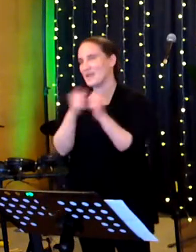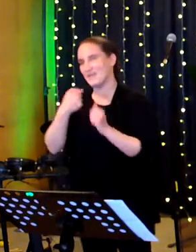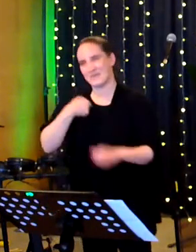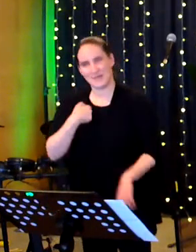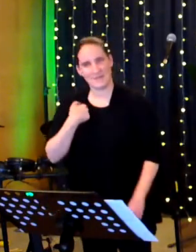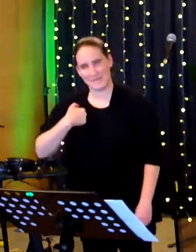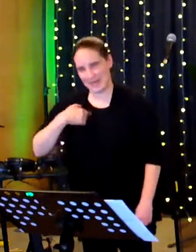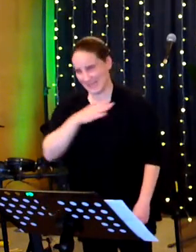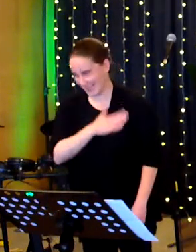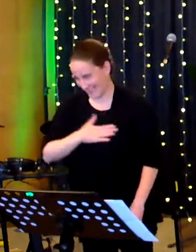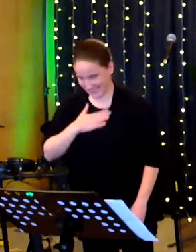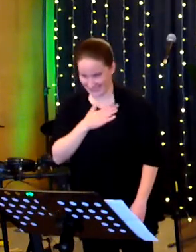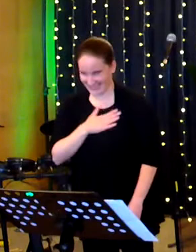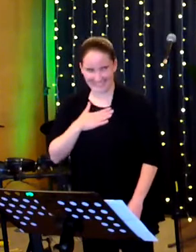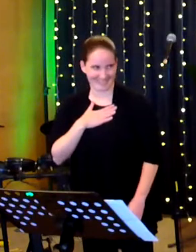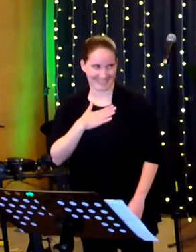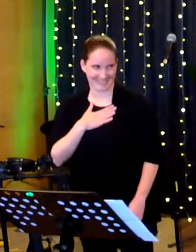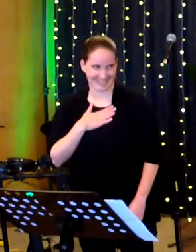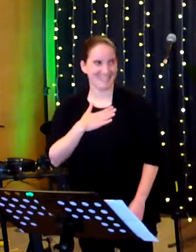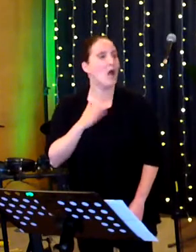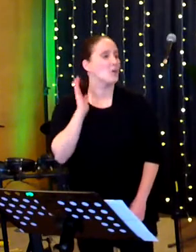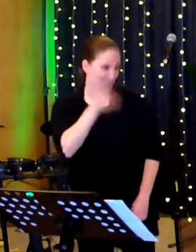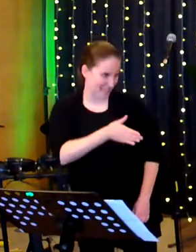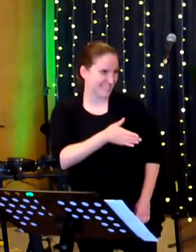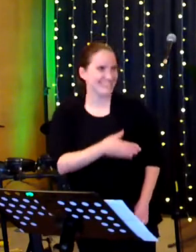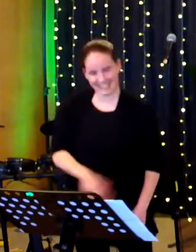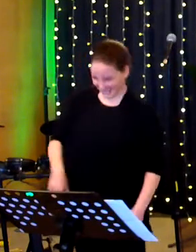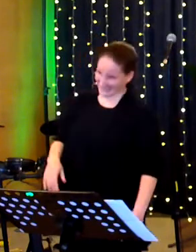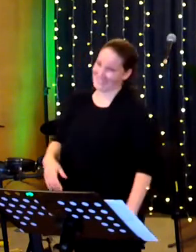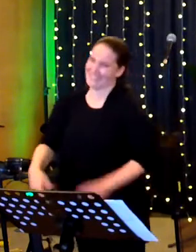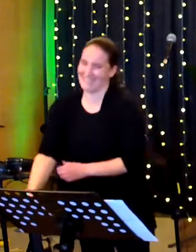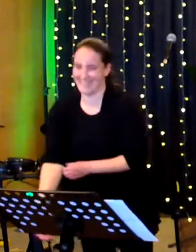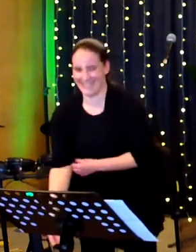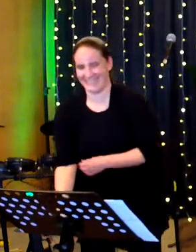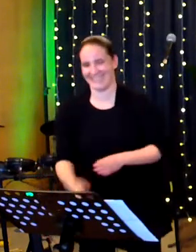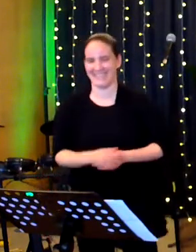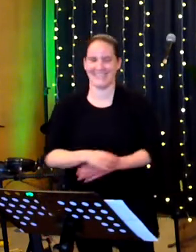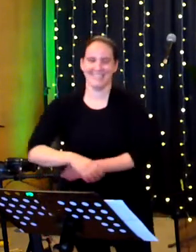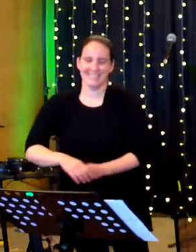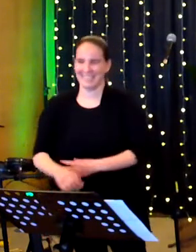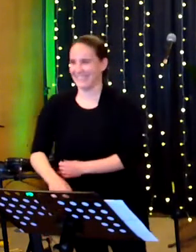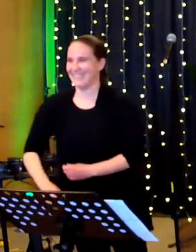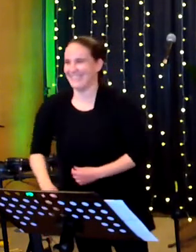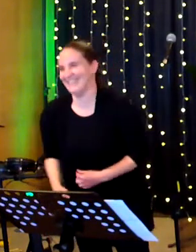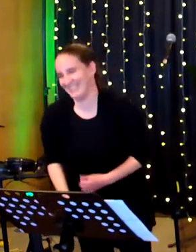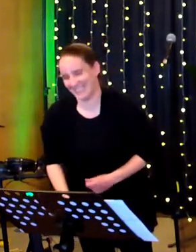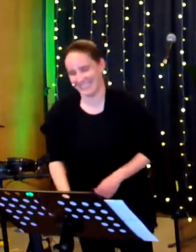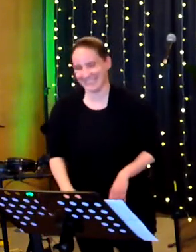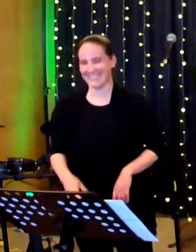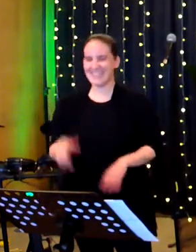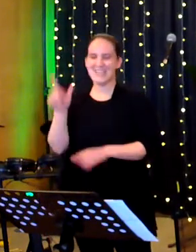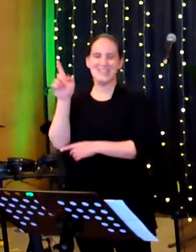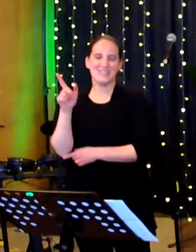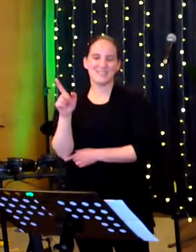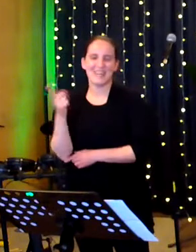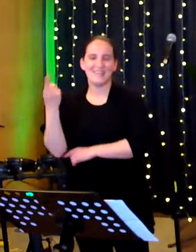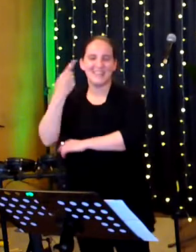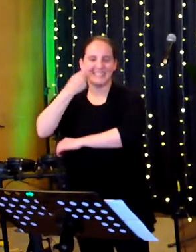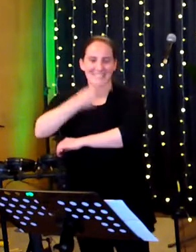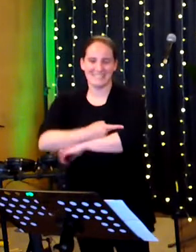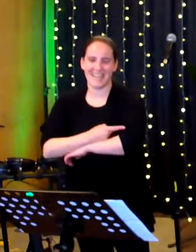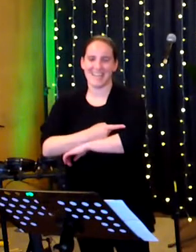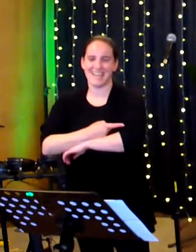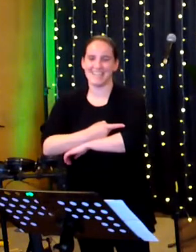second, okay? Poor Jenny. Stick with me, Jenny, okay? All right. but for 21 days, the